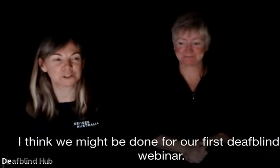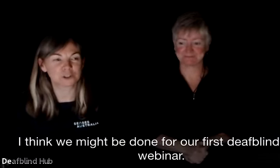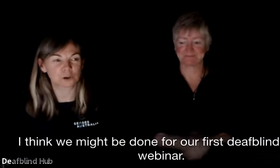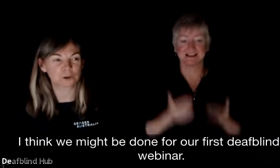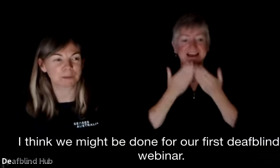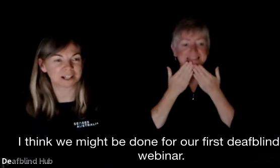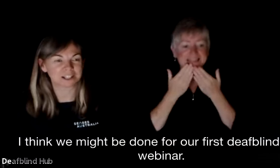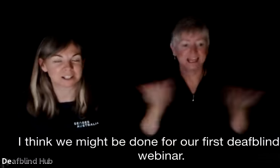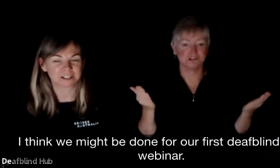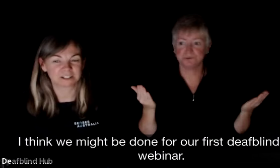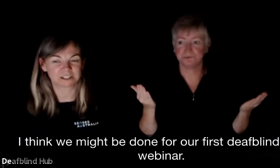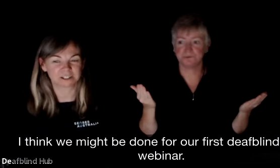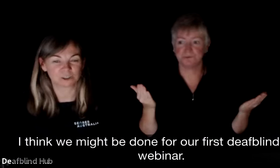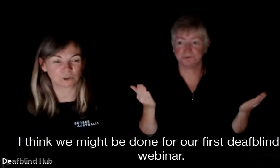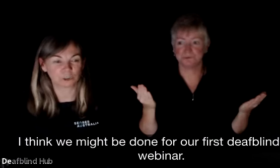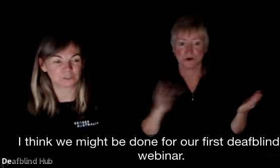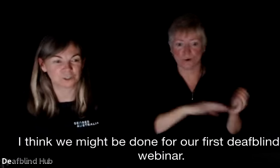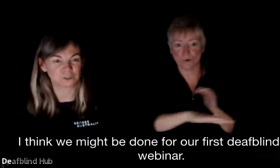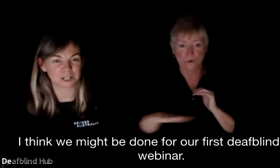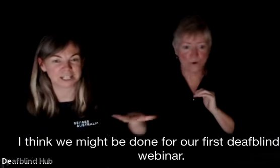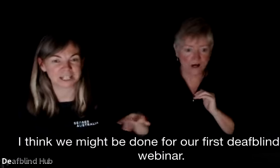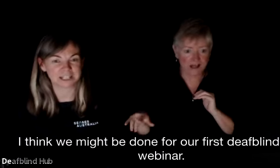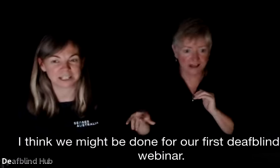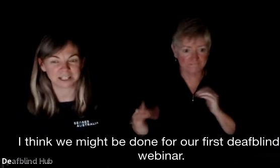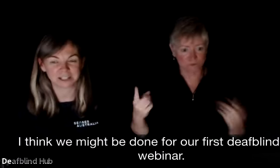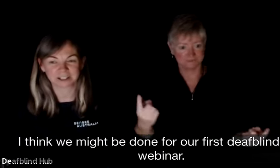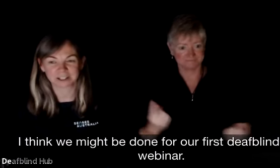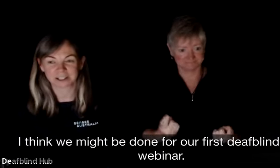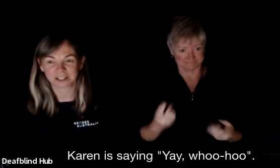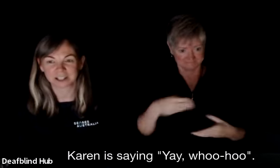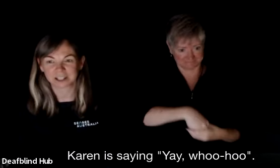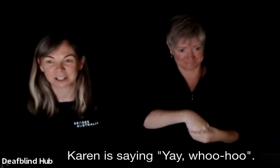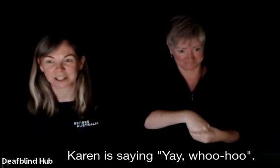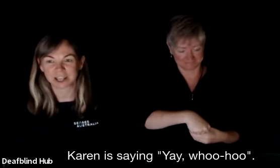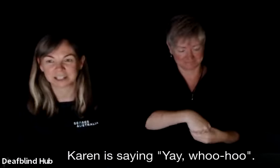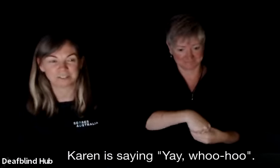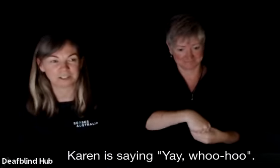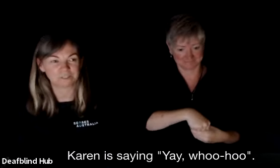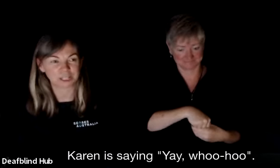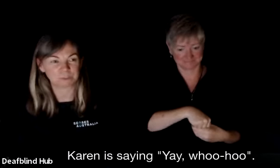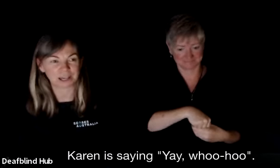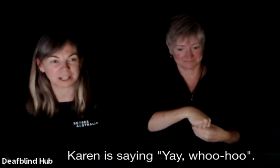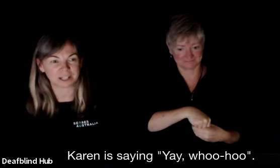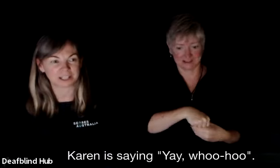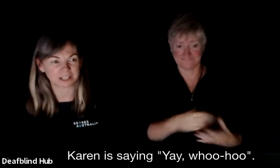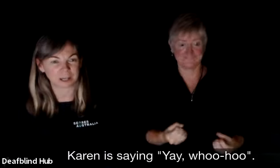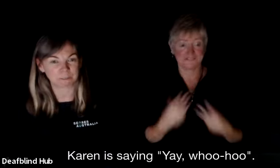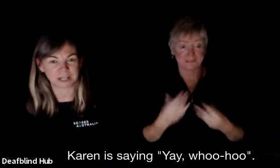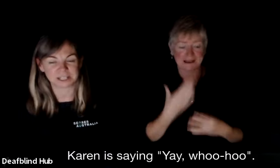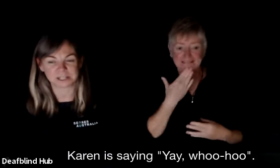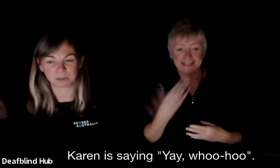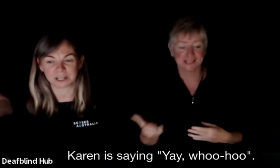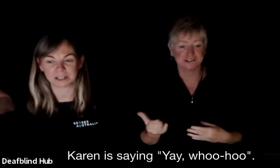Thank you so much to all of you for attending and giving feedback